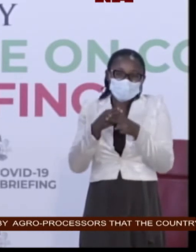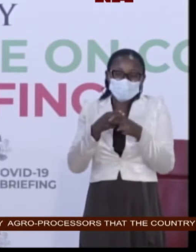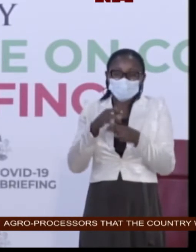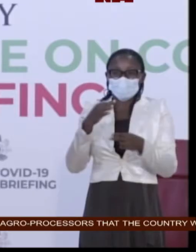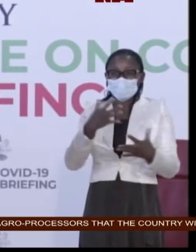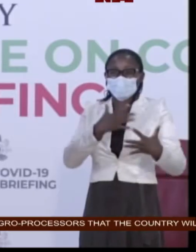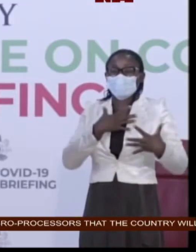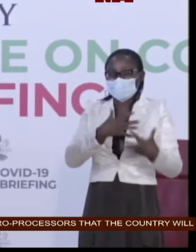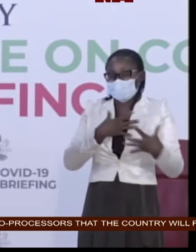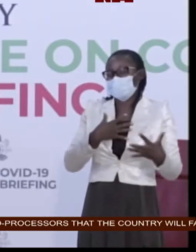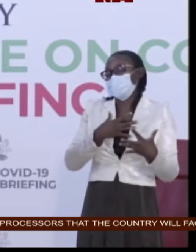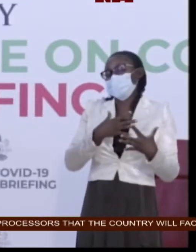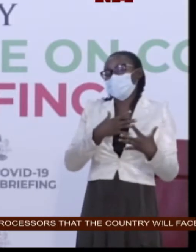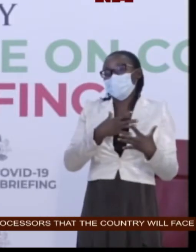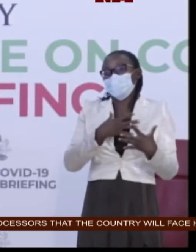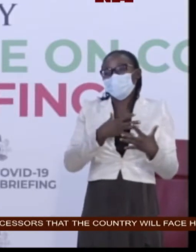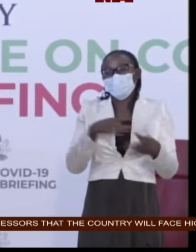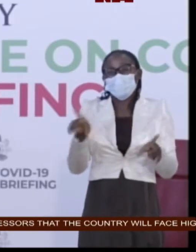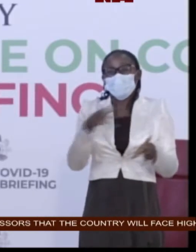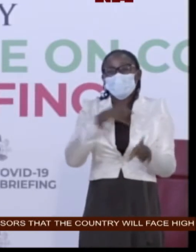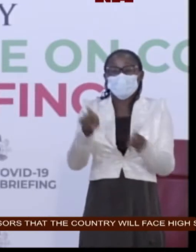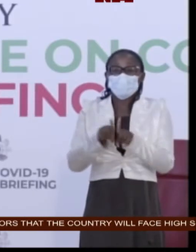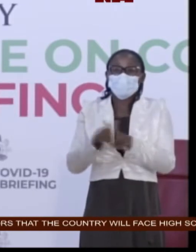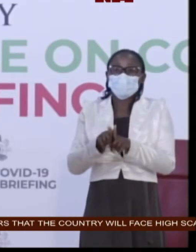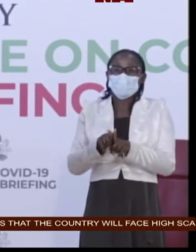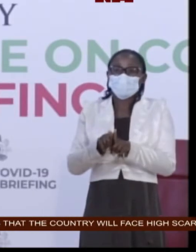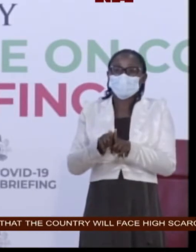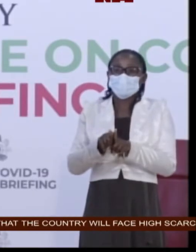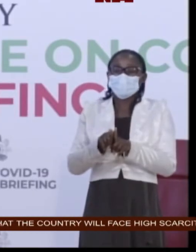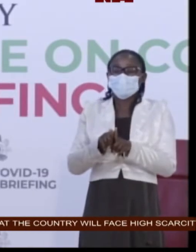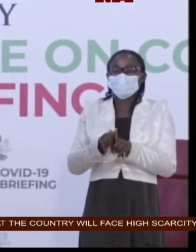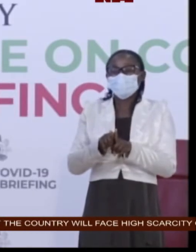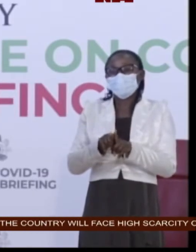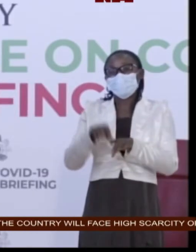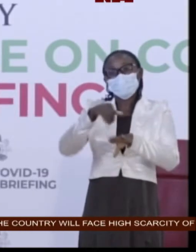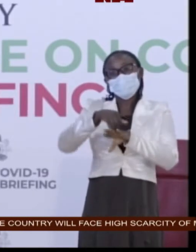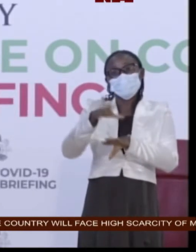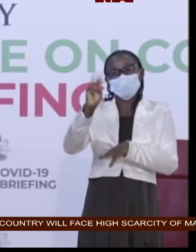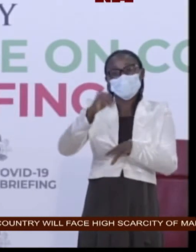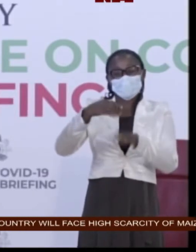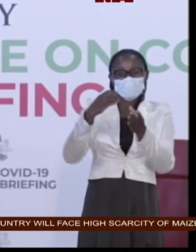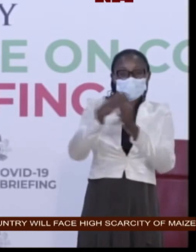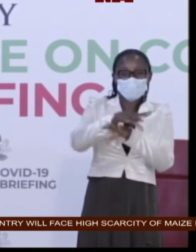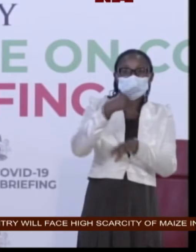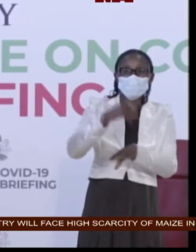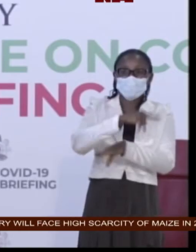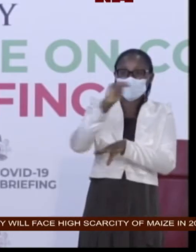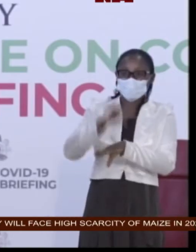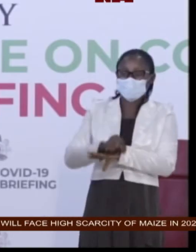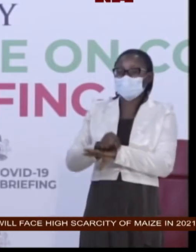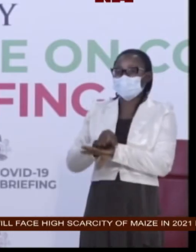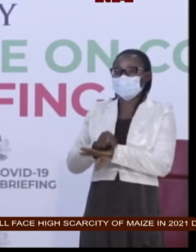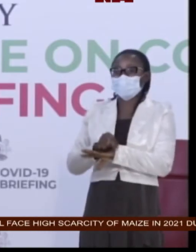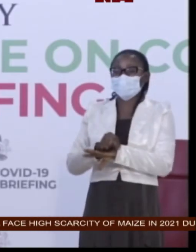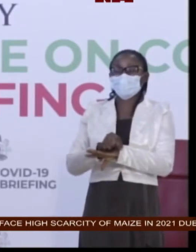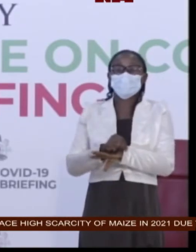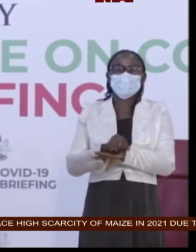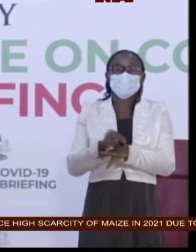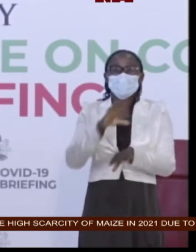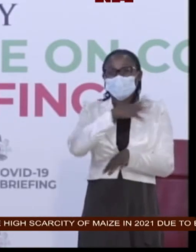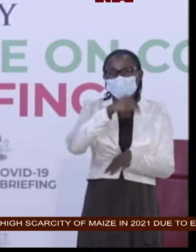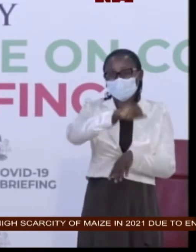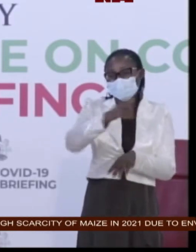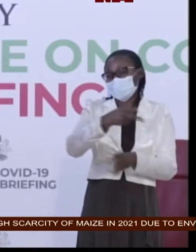shortages of cylinders of oxygen, and also ferry them across the nation from their locations in Yola and